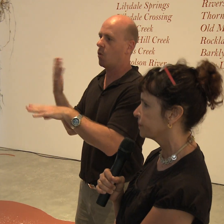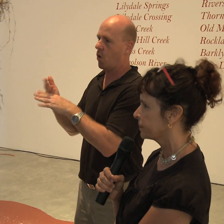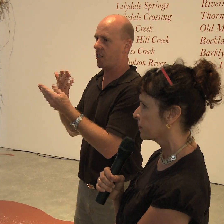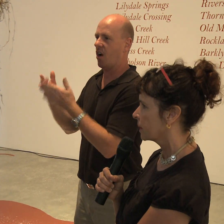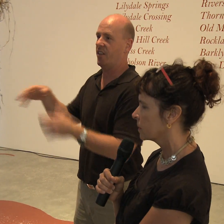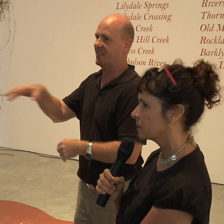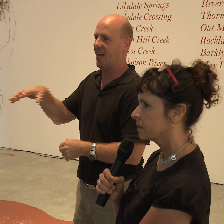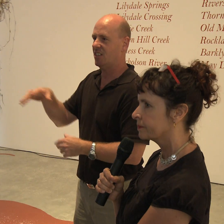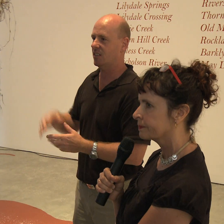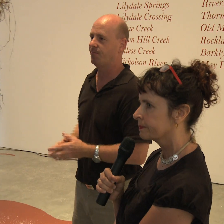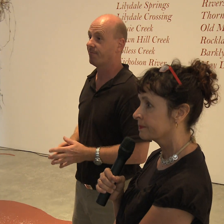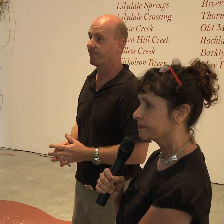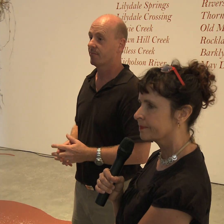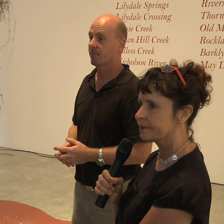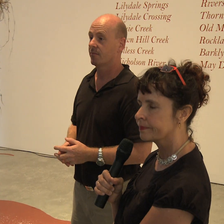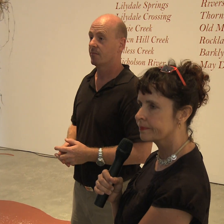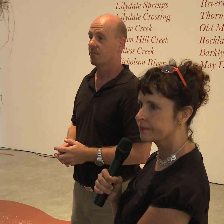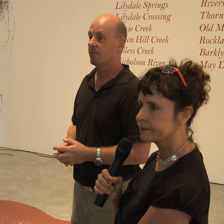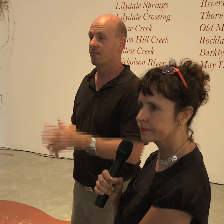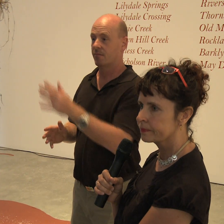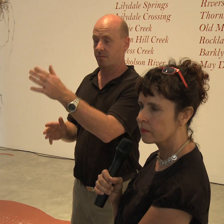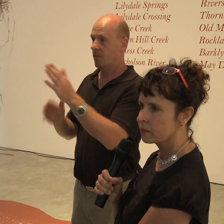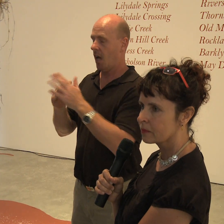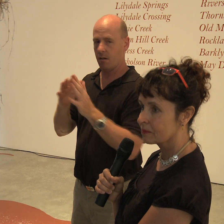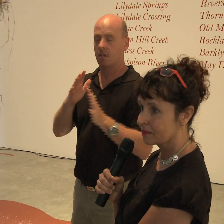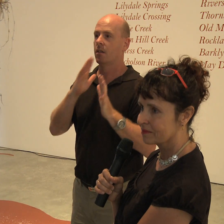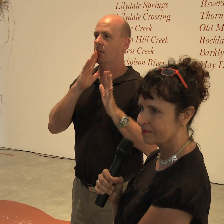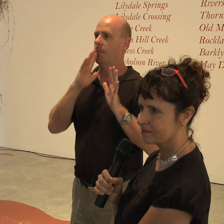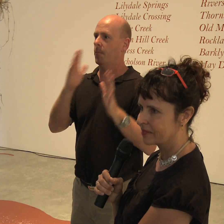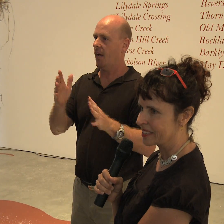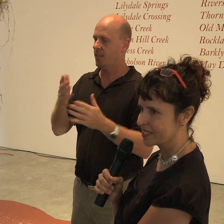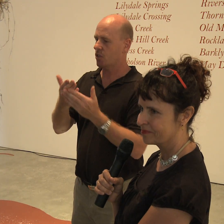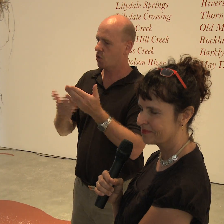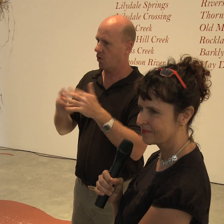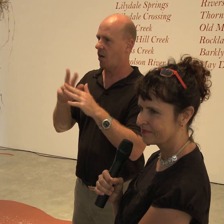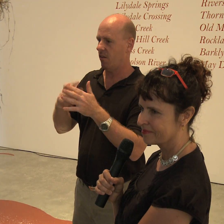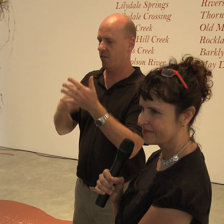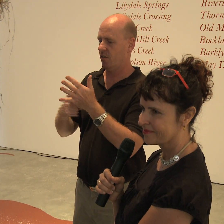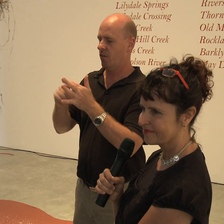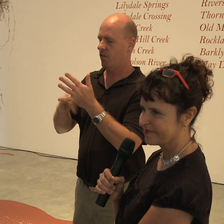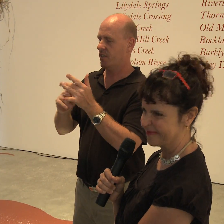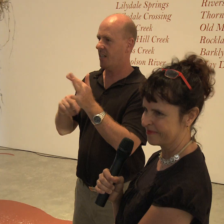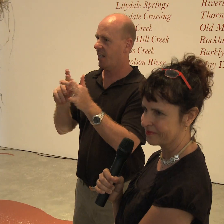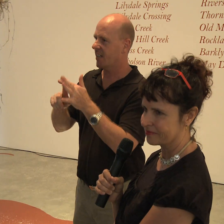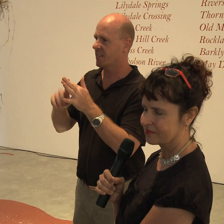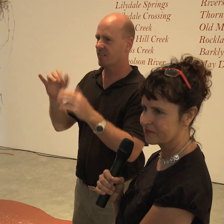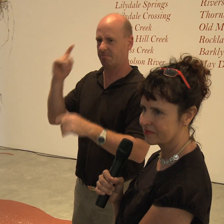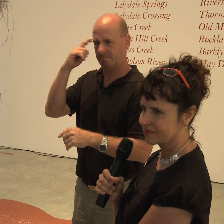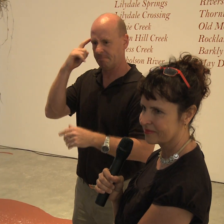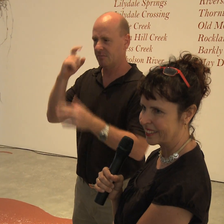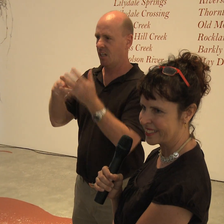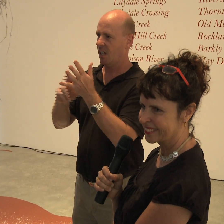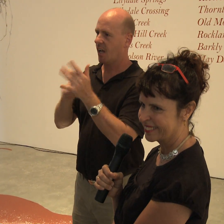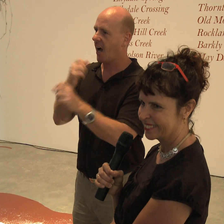station. Judy, this is an extraordinary story of resilience. Yes. And cunning and